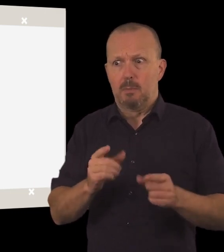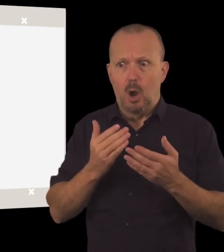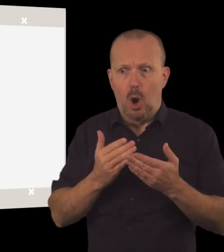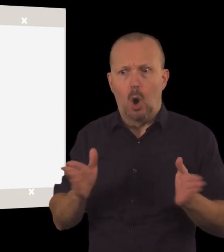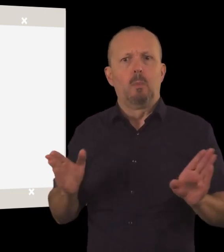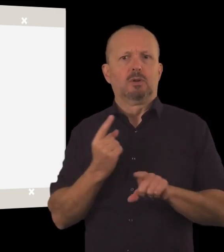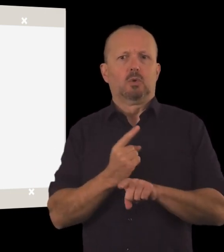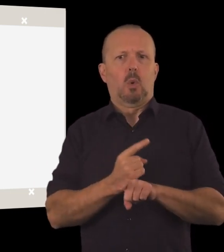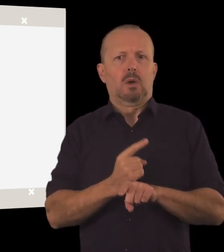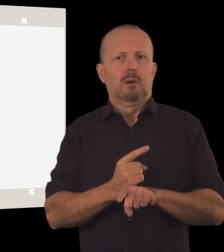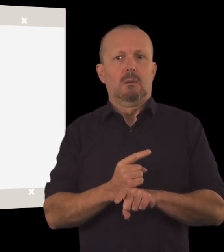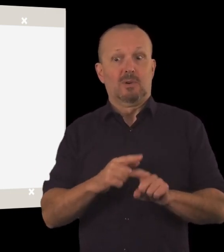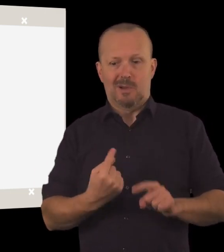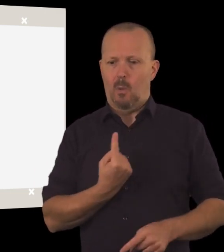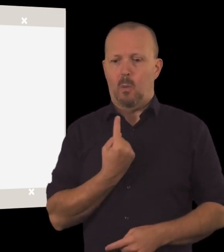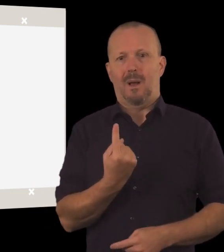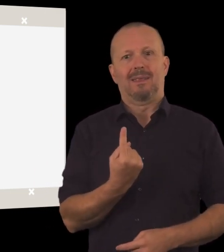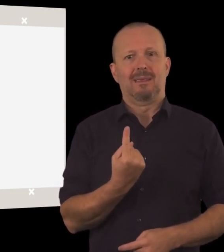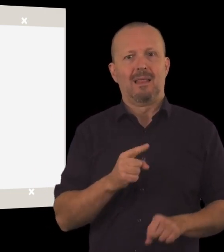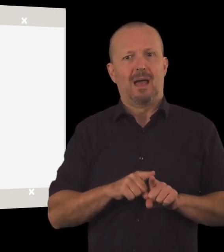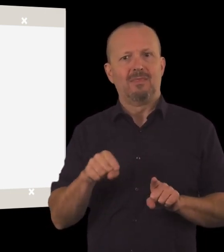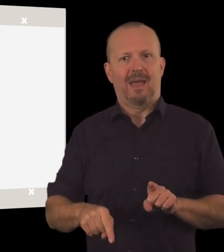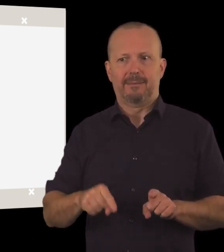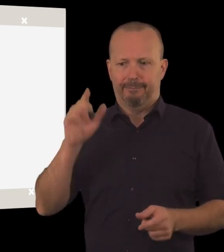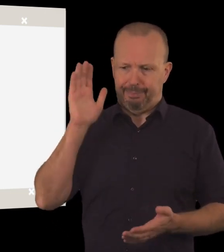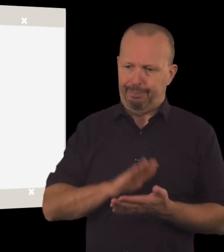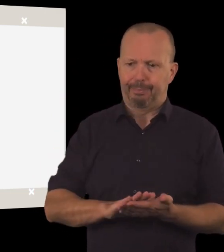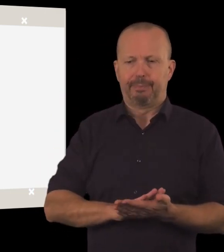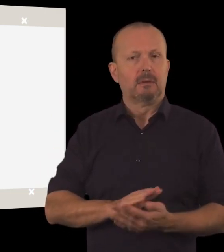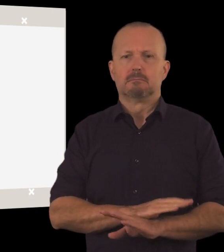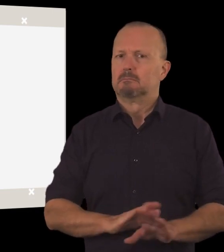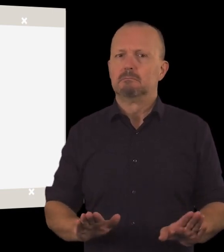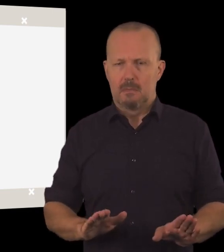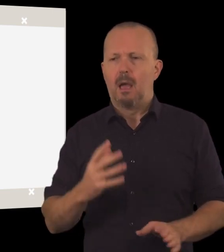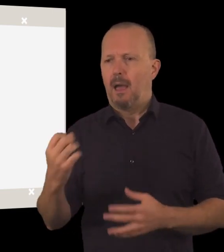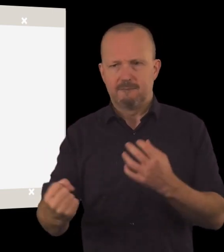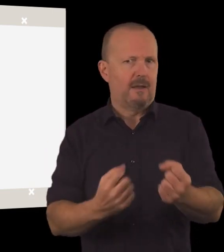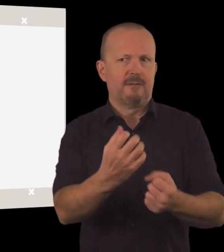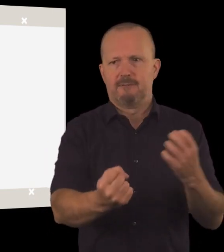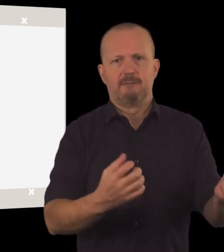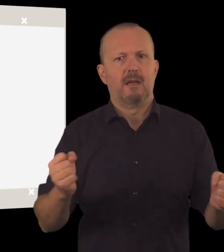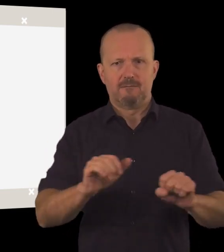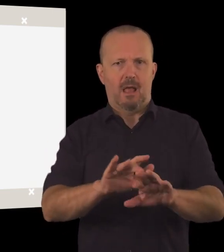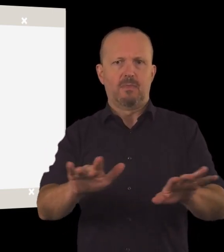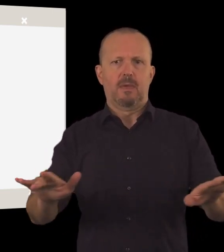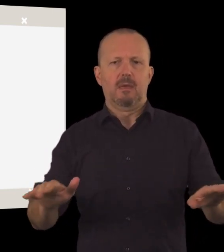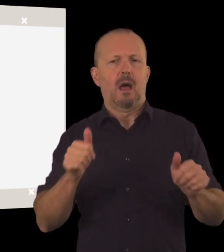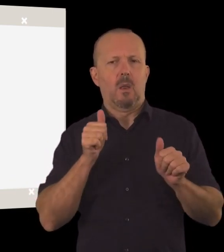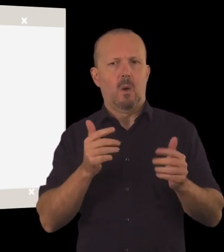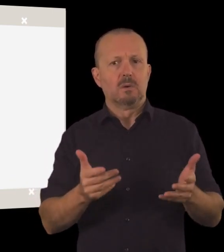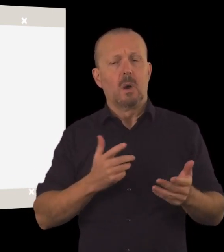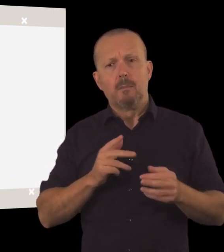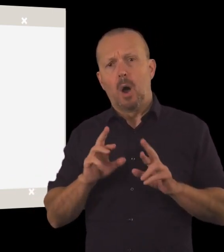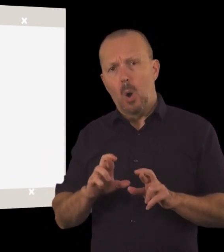about this topic, as I know I'm not the only one who has experienced their well being empty. And I'm hoping